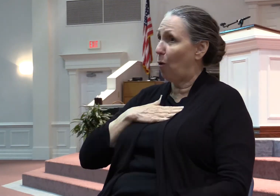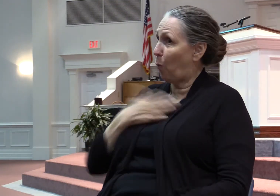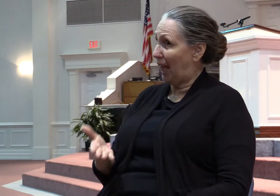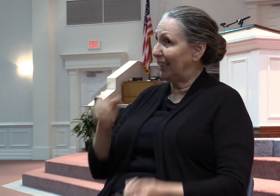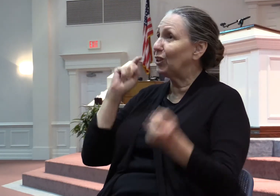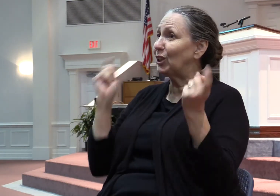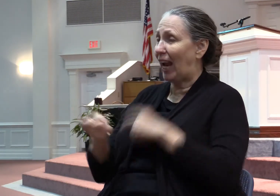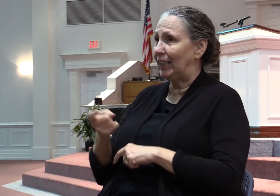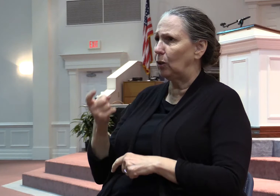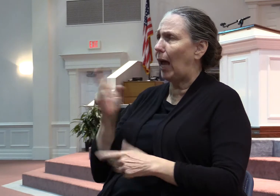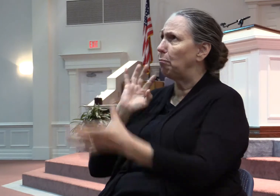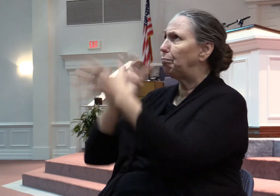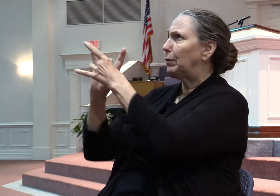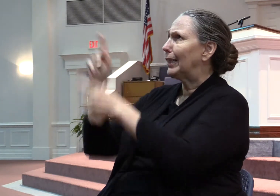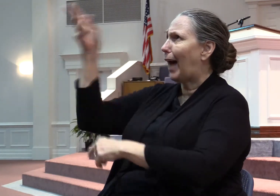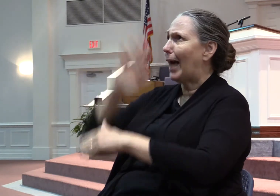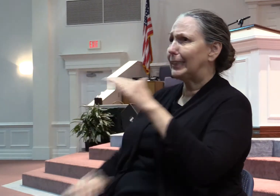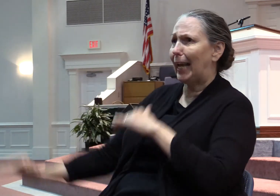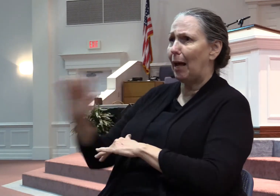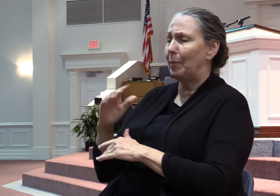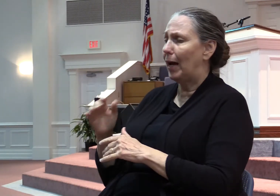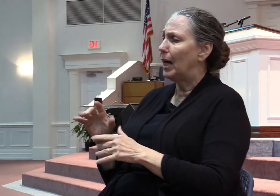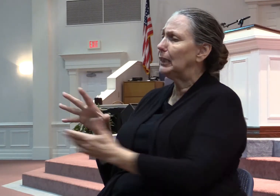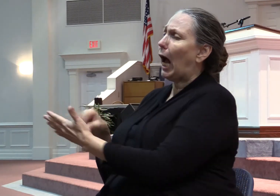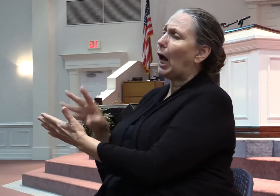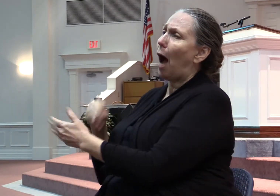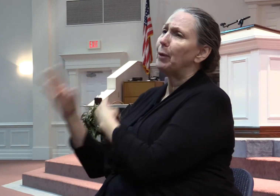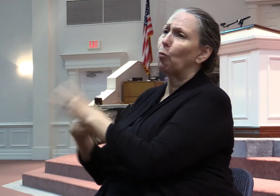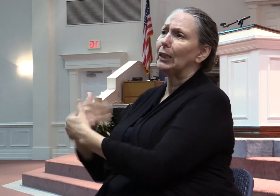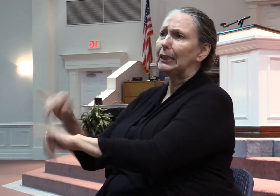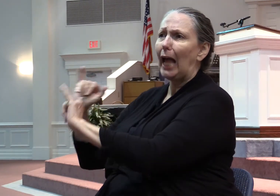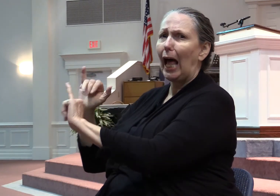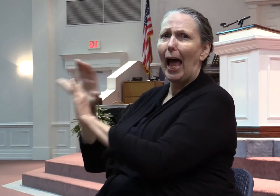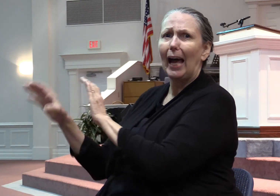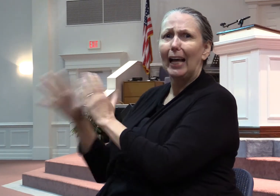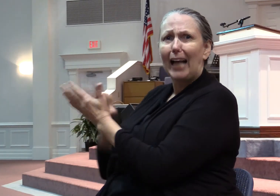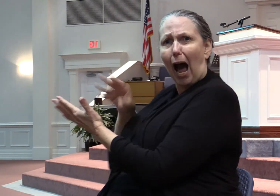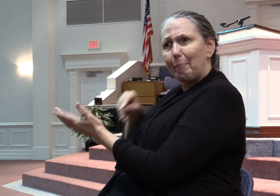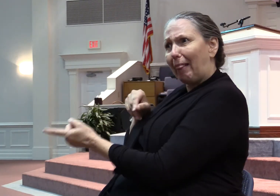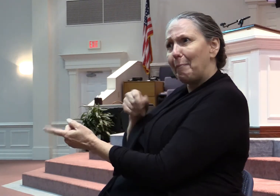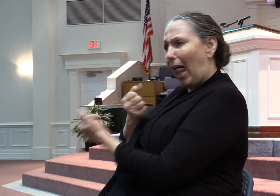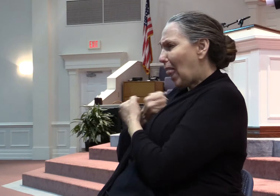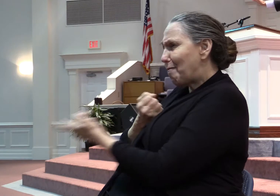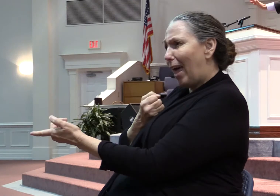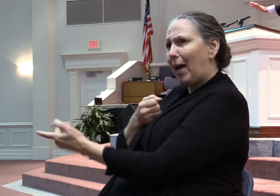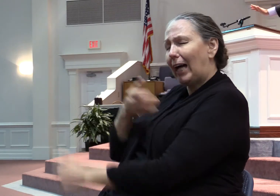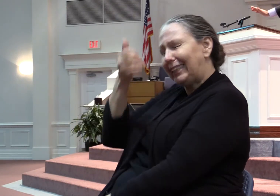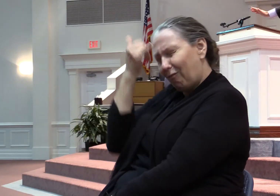You can't come into the kingdom of God and still want to be like the world and act like the world and love the world. That's